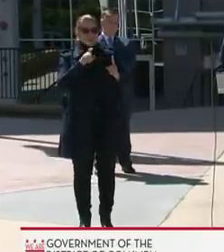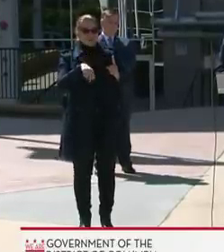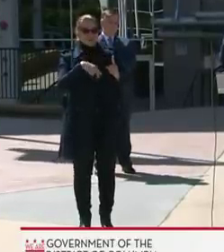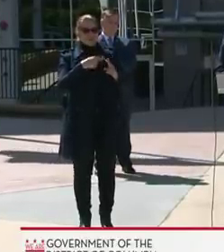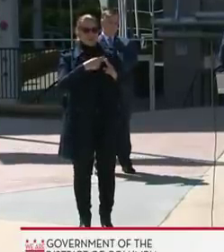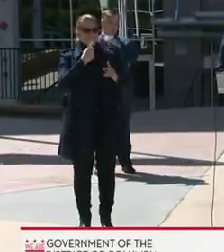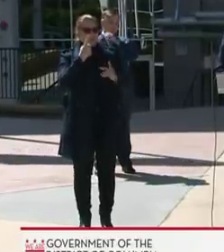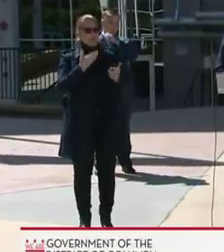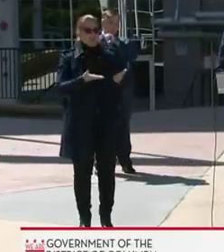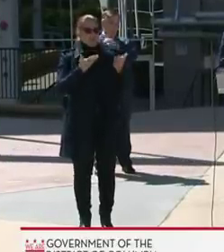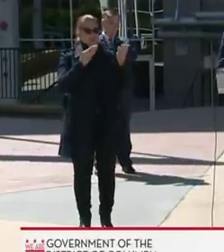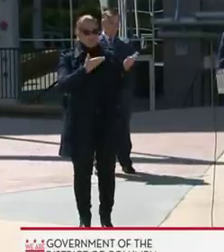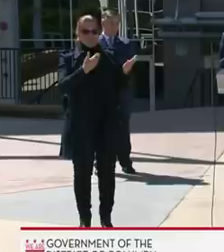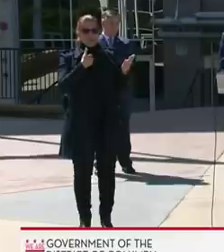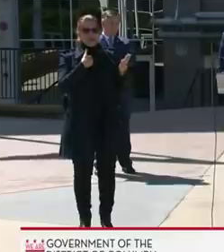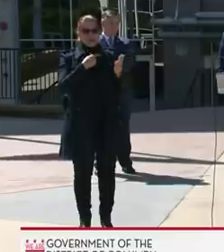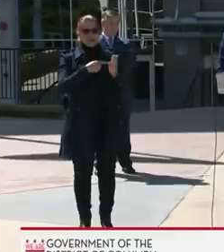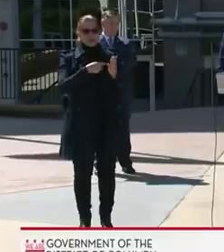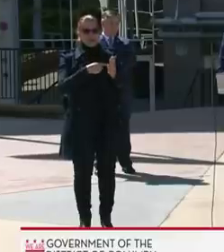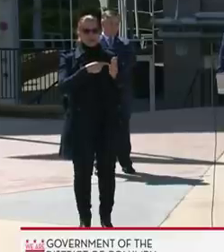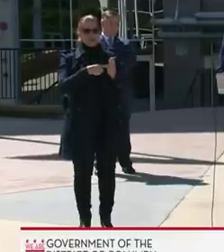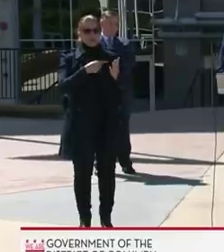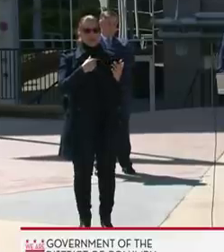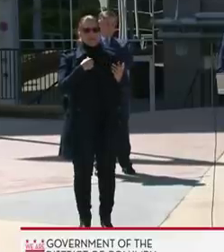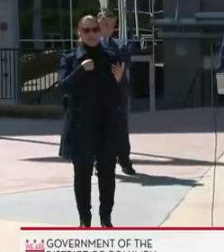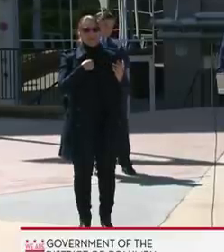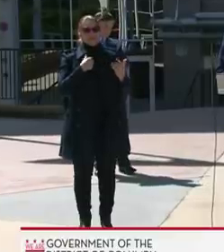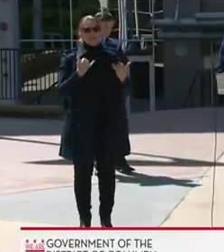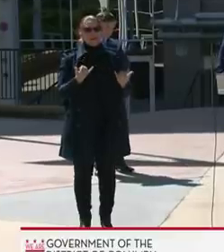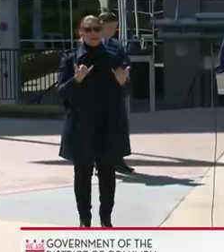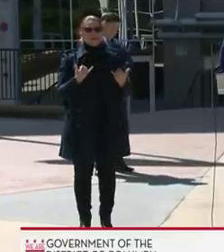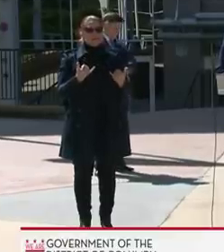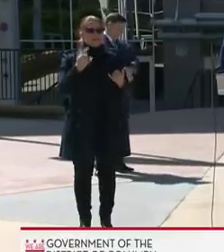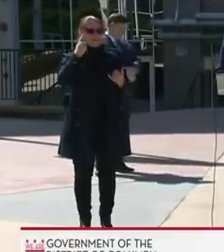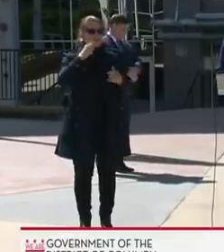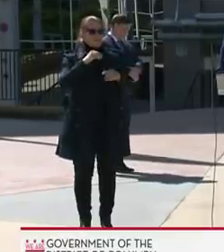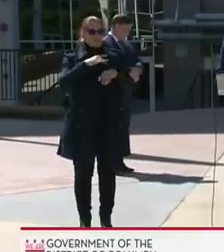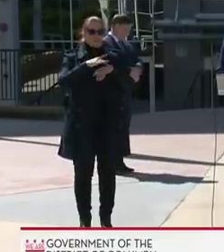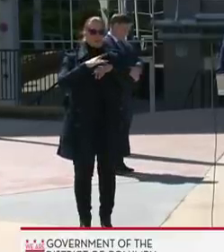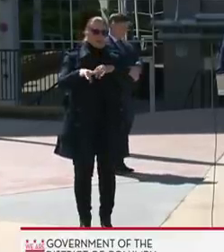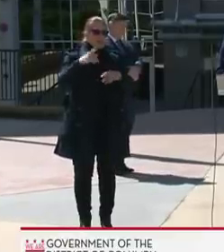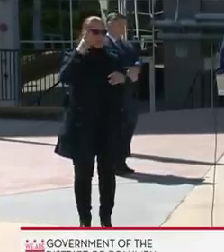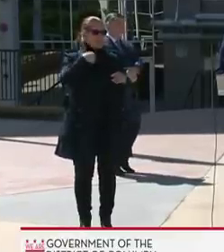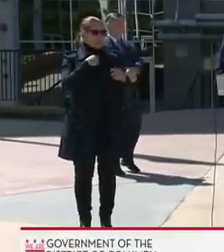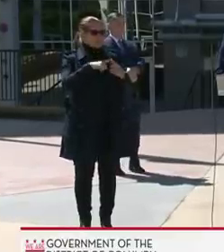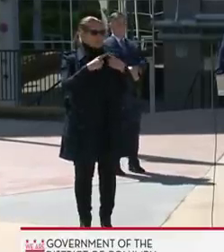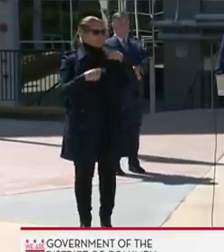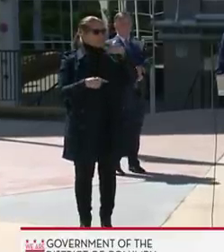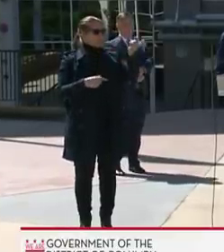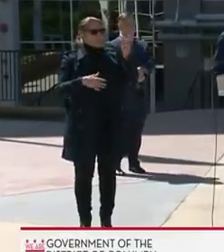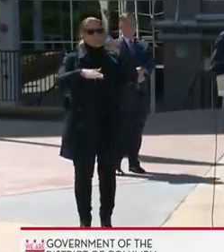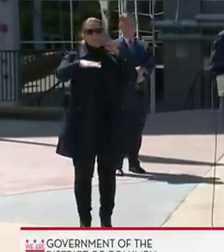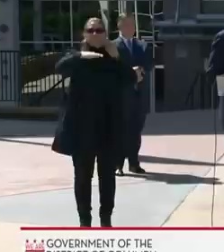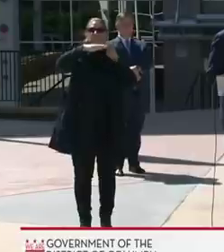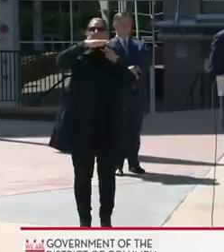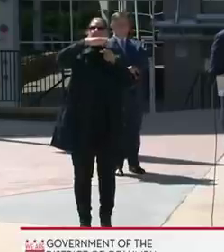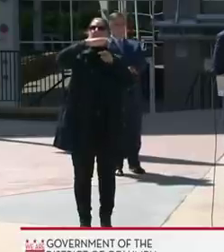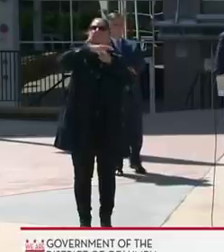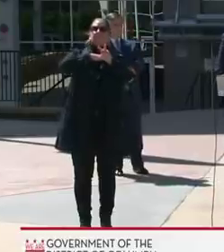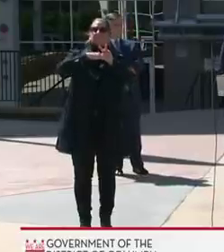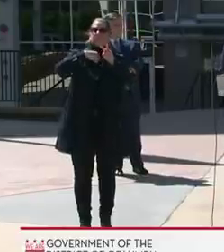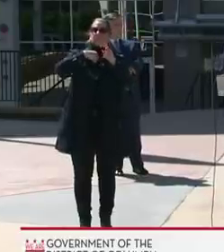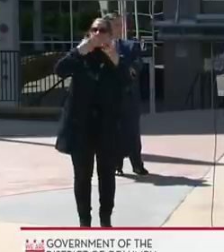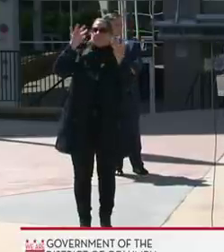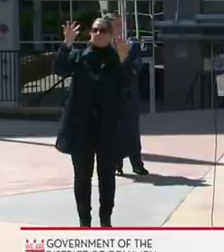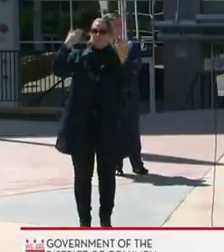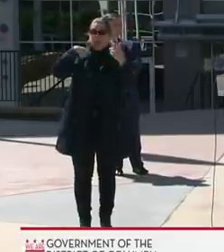I think it's too early to say. I have some thoughts in my head, but I'm not going to share them publicly because they're just my thoughts. I'm sure that the mayor has thoughts